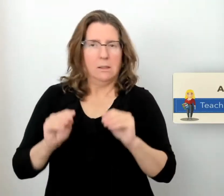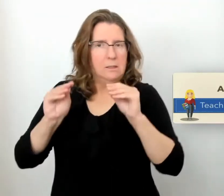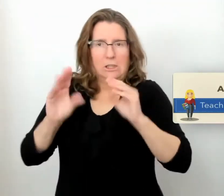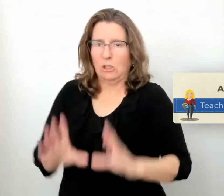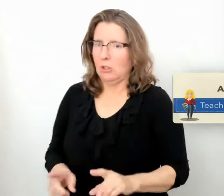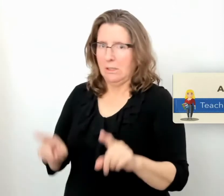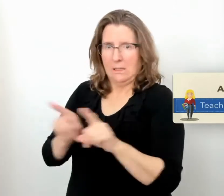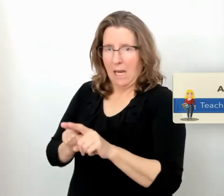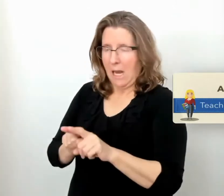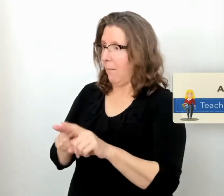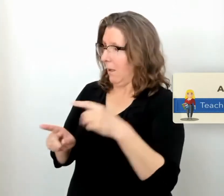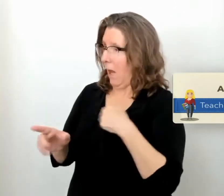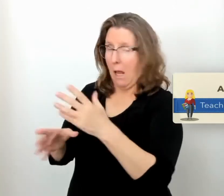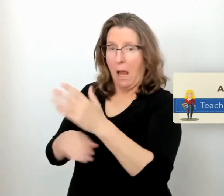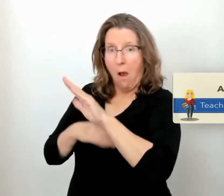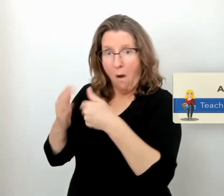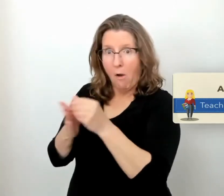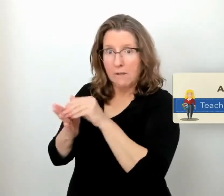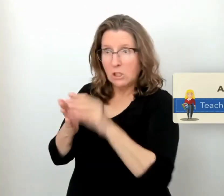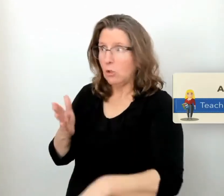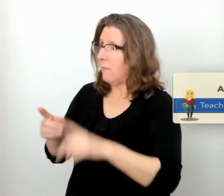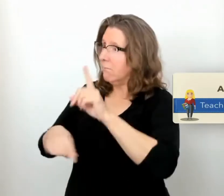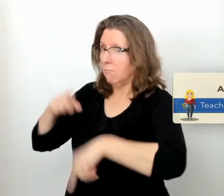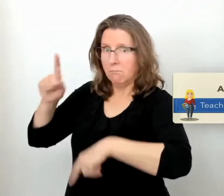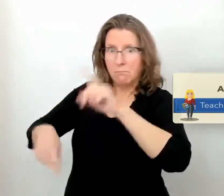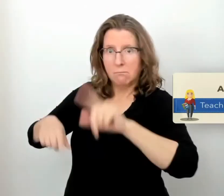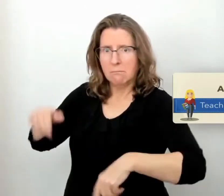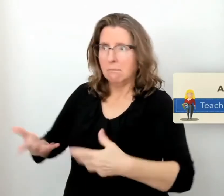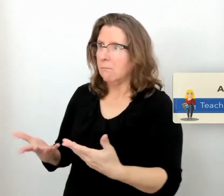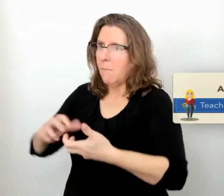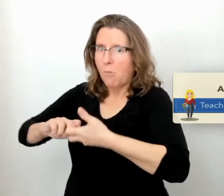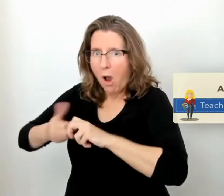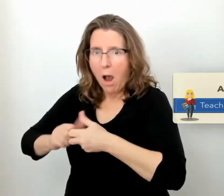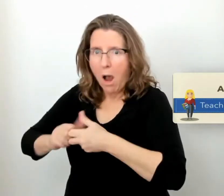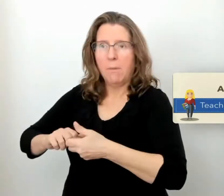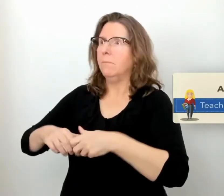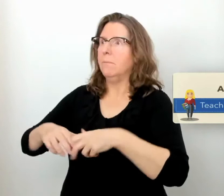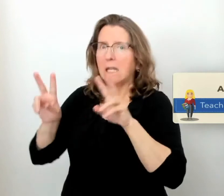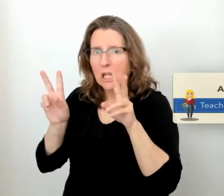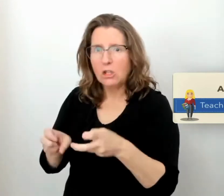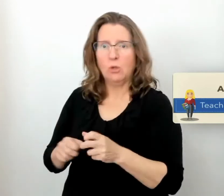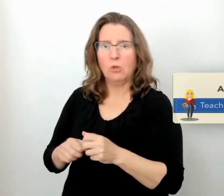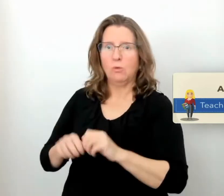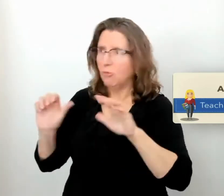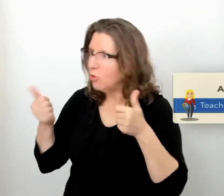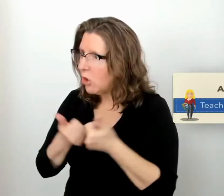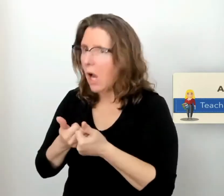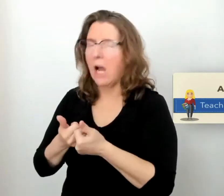symptoms. Each student in the classroom will have a range of problems, issues, and challenges.